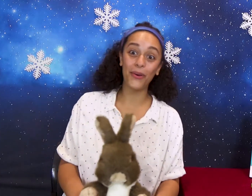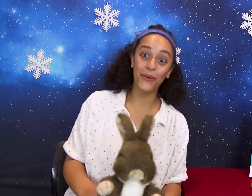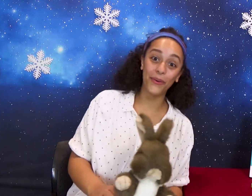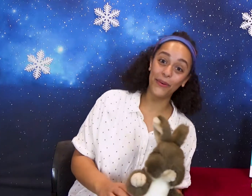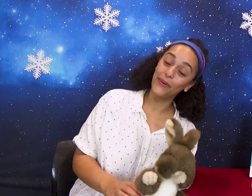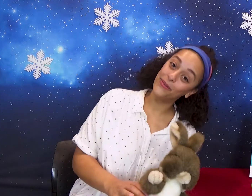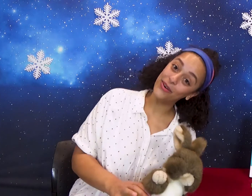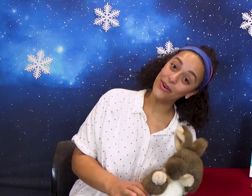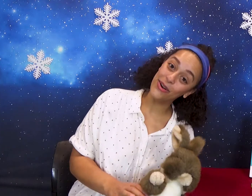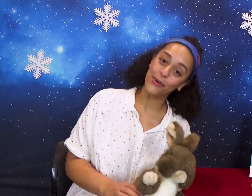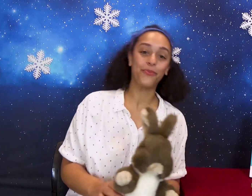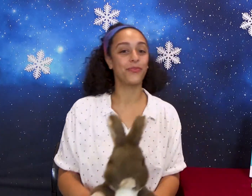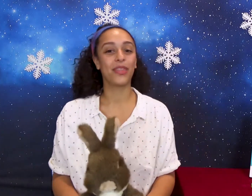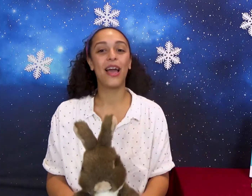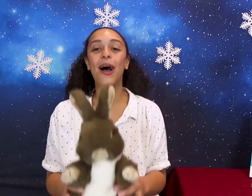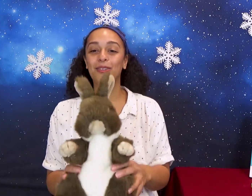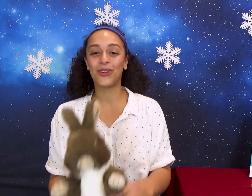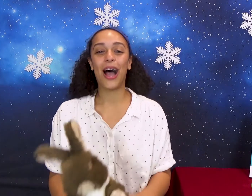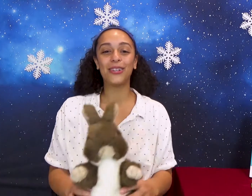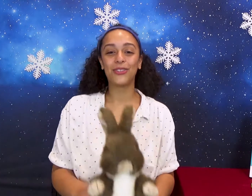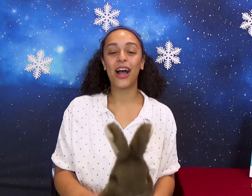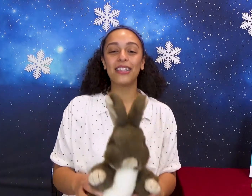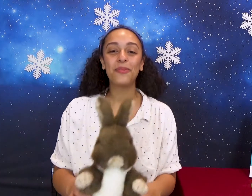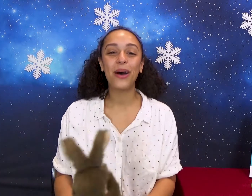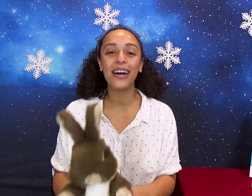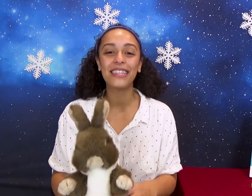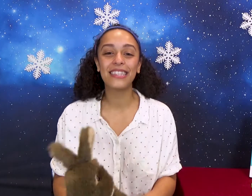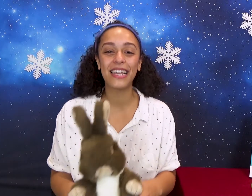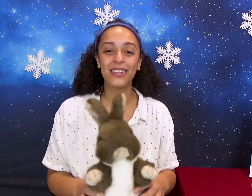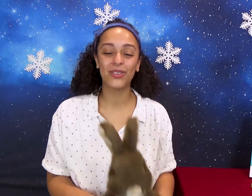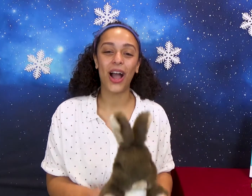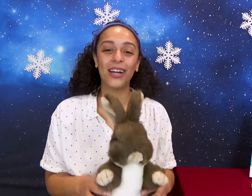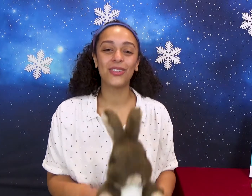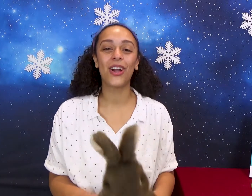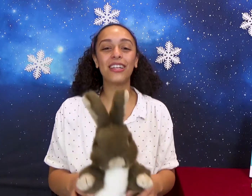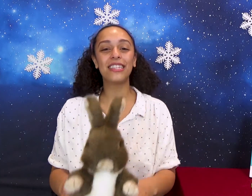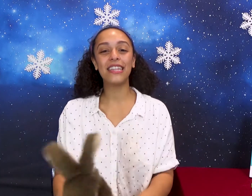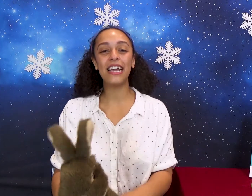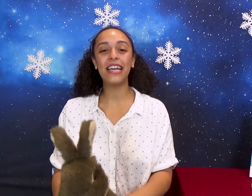over. Trot, trot to Boston. Trot, trot to London.